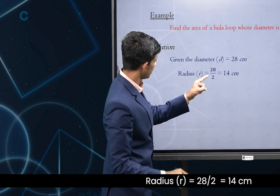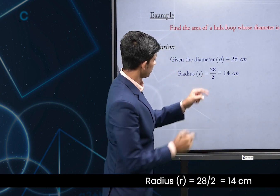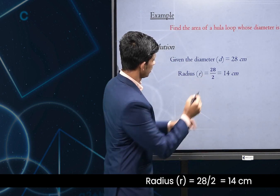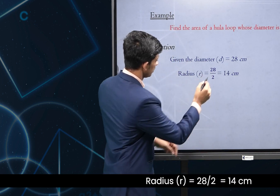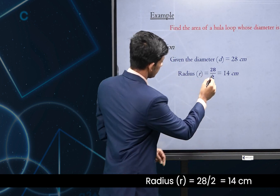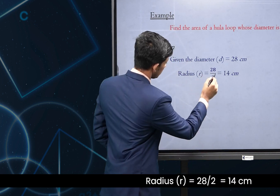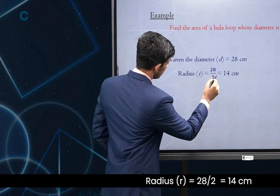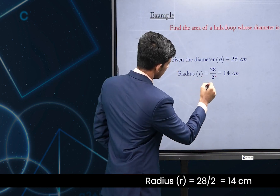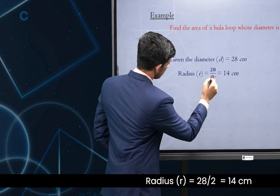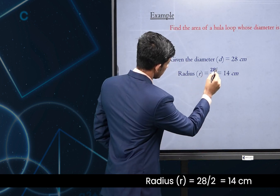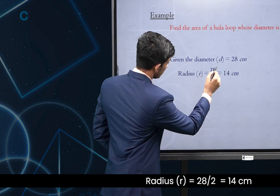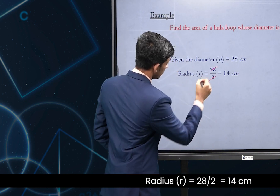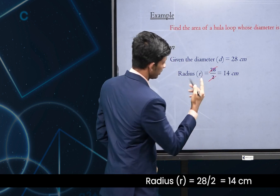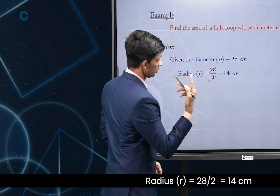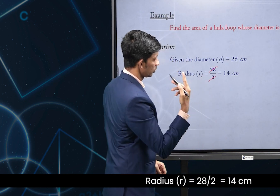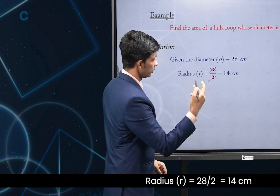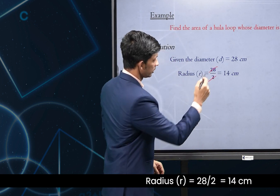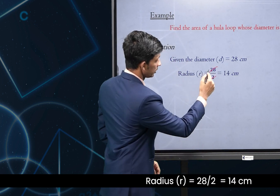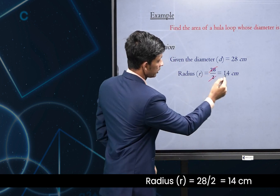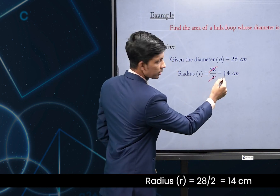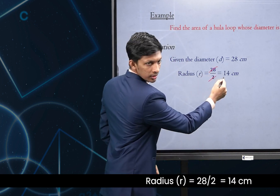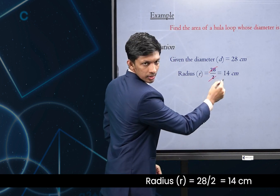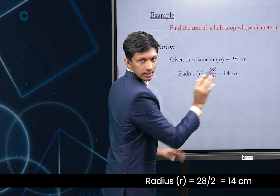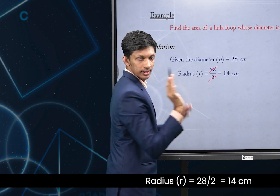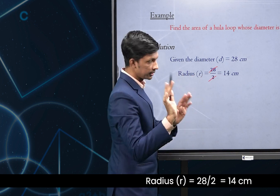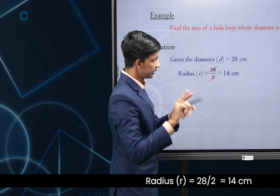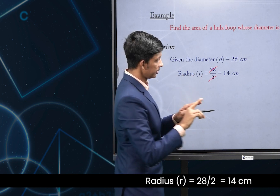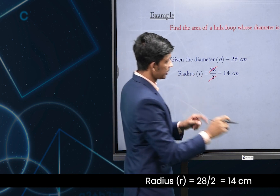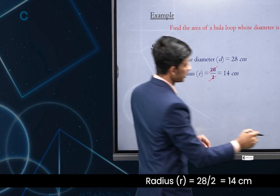Radius R is equal to 28 by 2, which is equal to 14 cm.